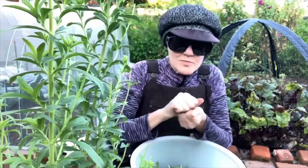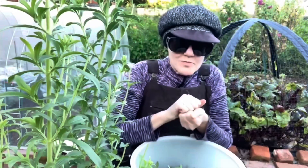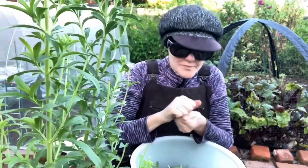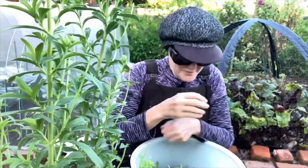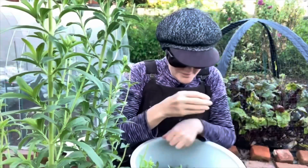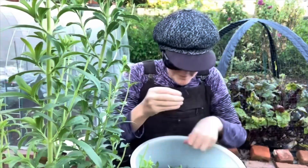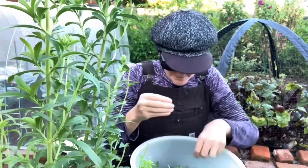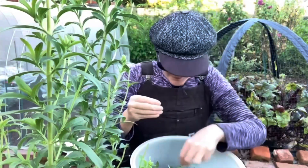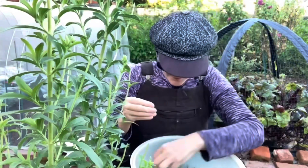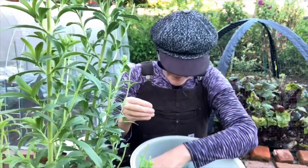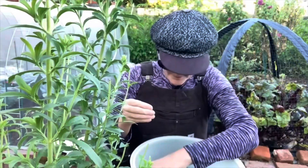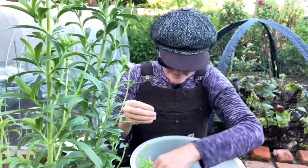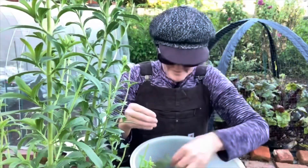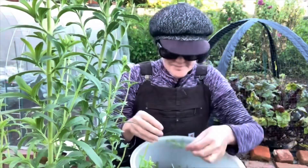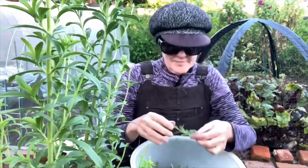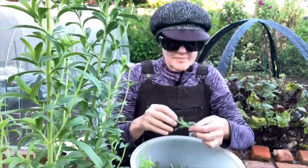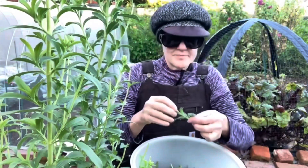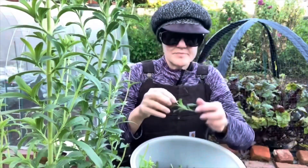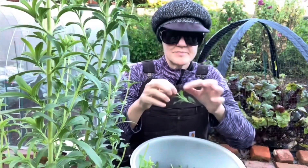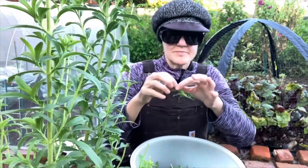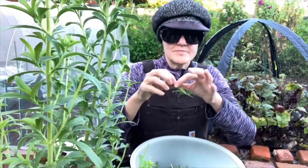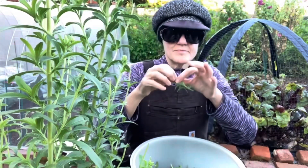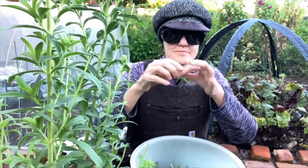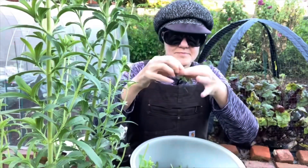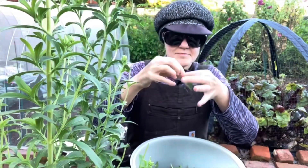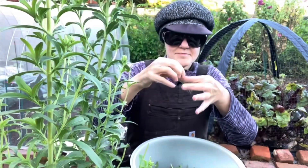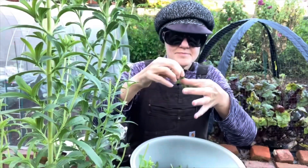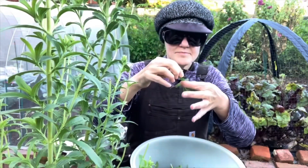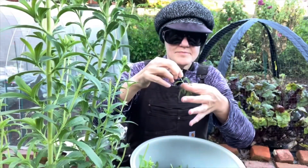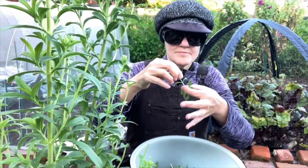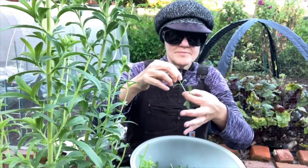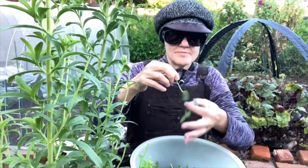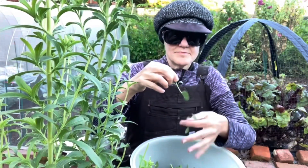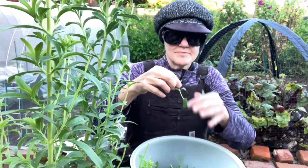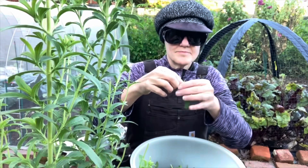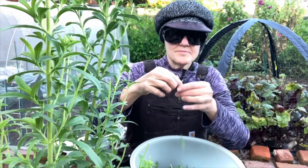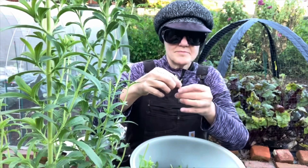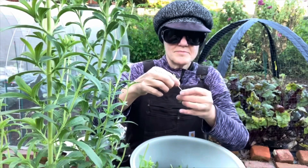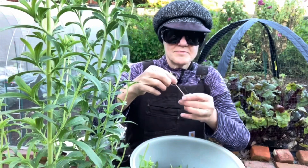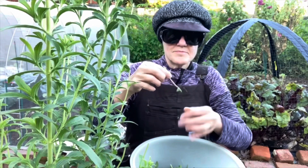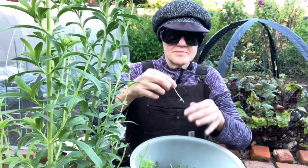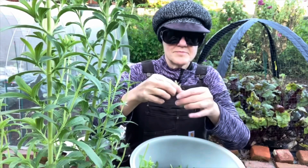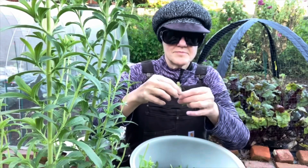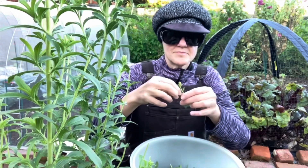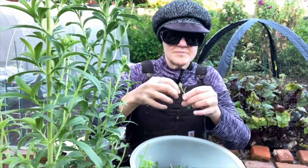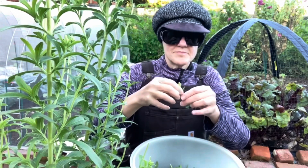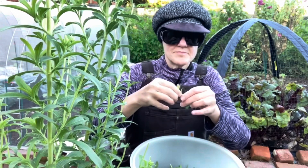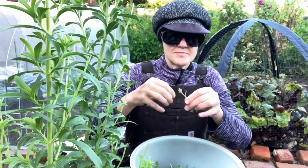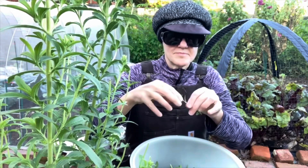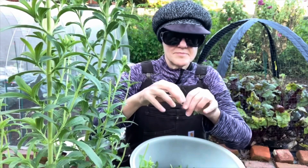Now I'm going to wash these, and I'll strip off the rest of these leaves.